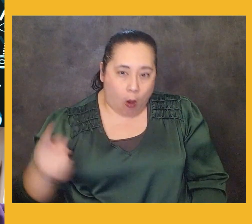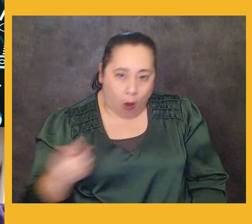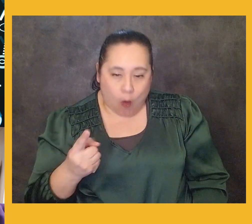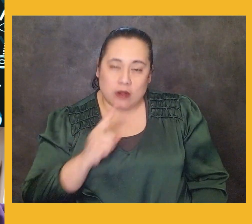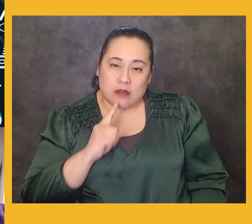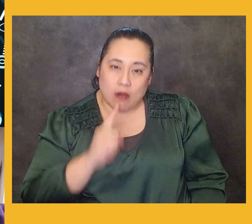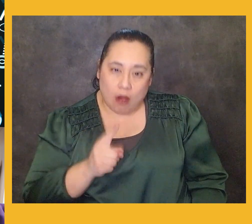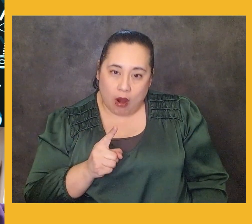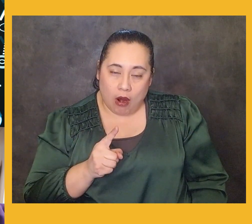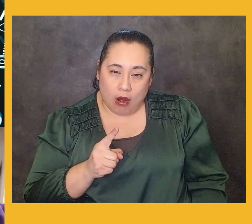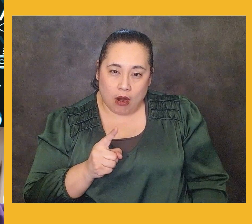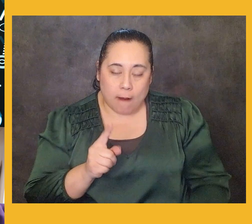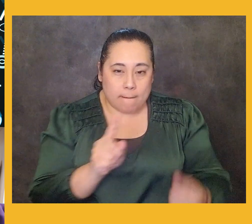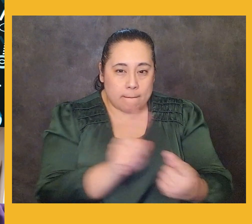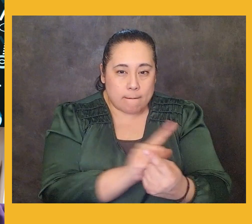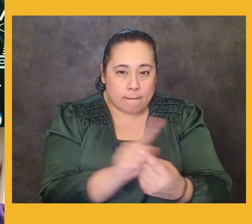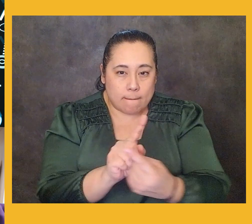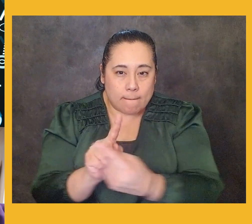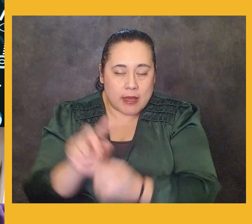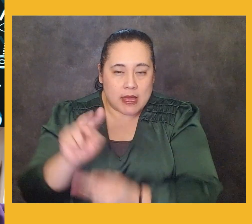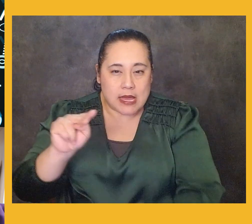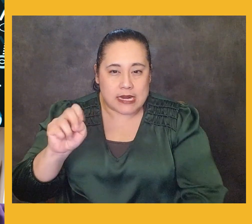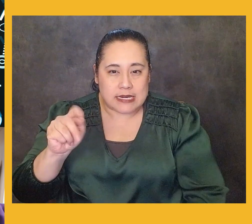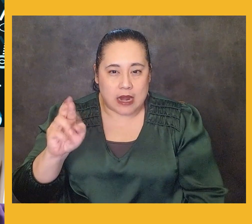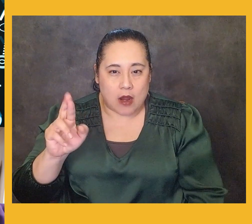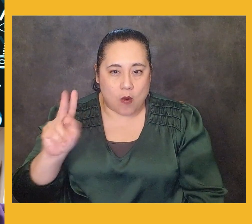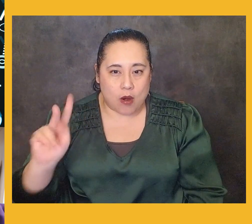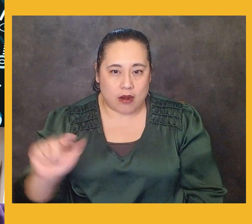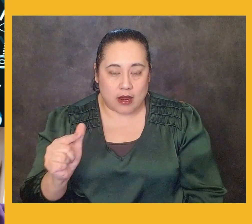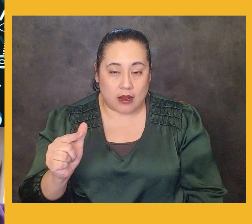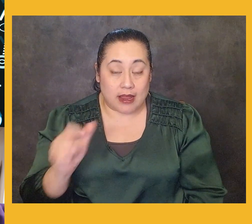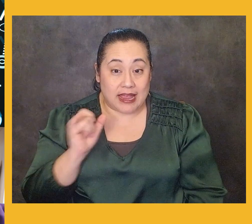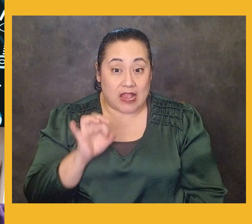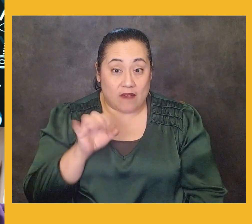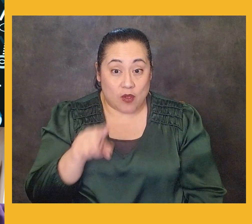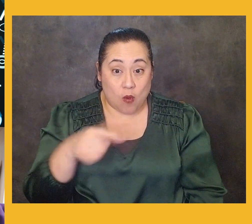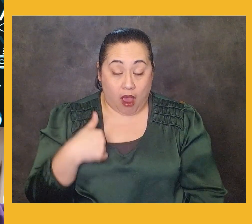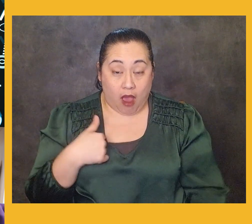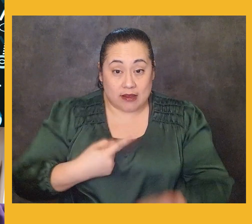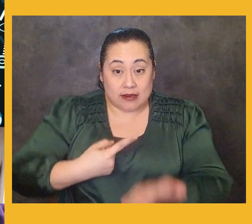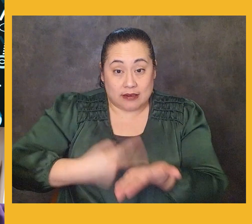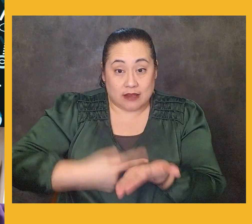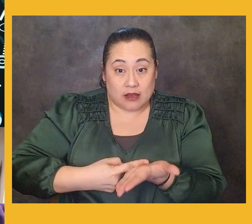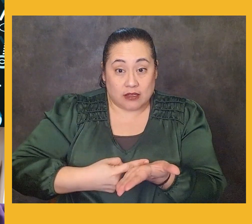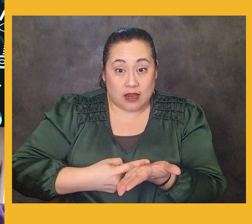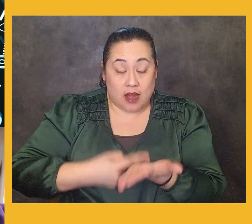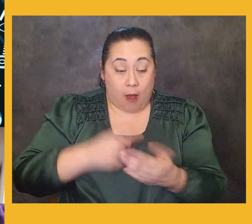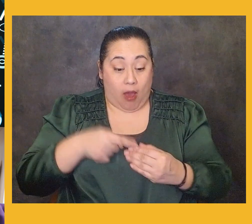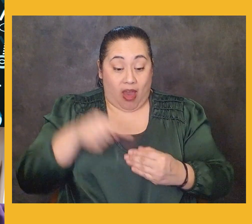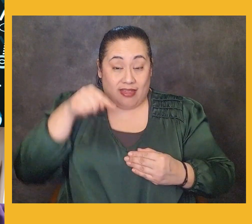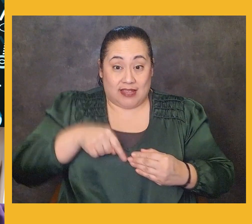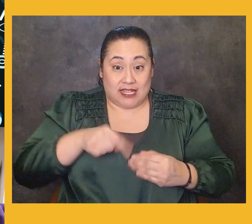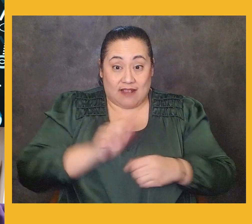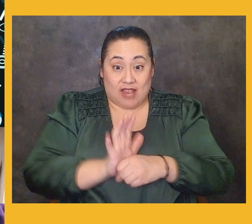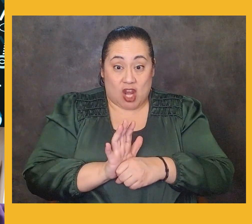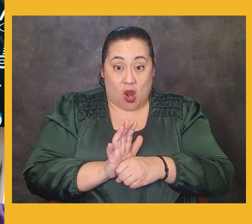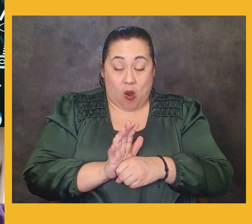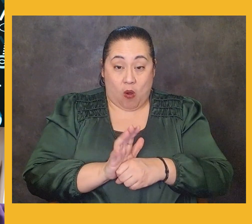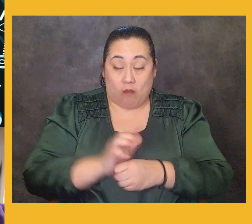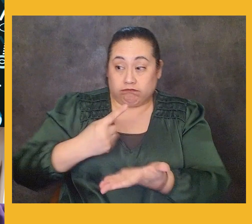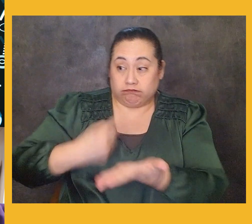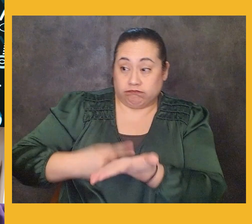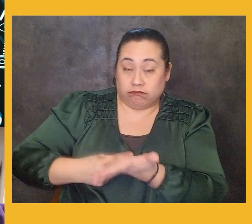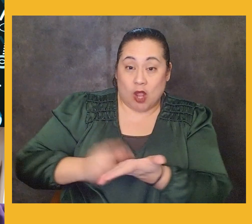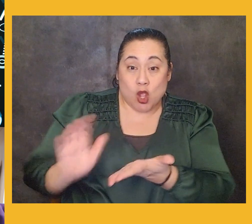program, you are always networking. If you have a